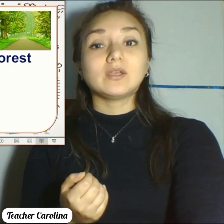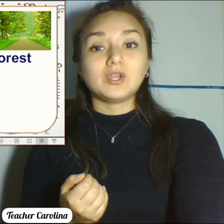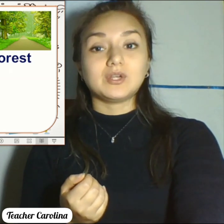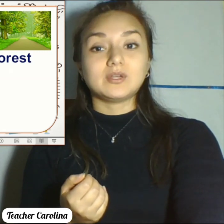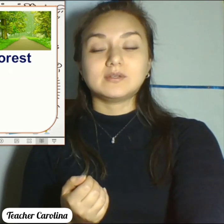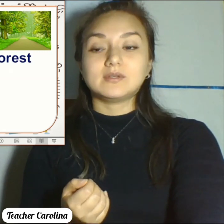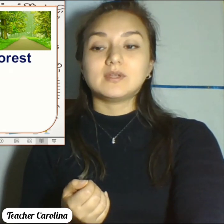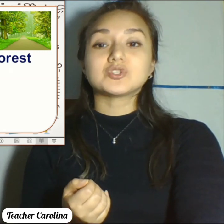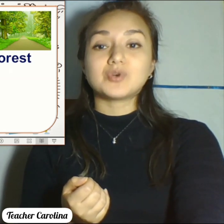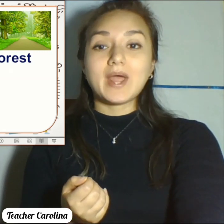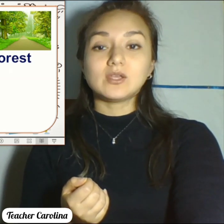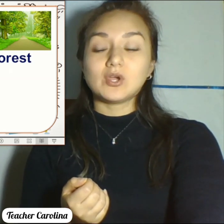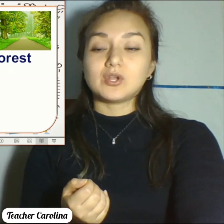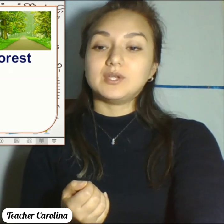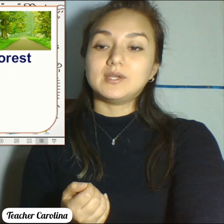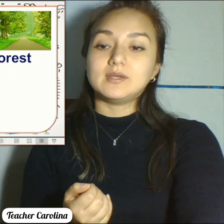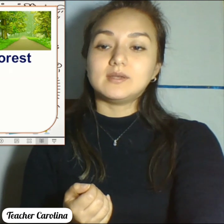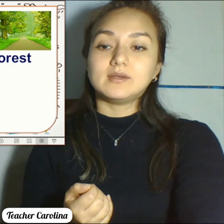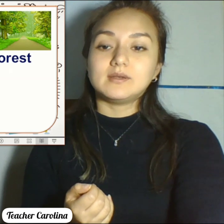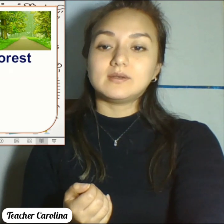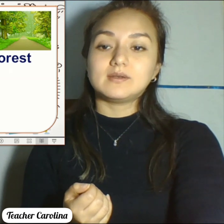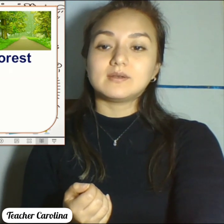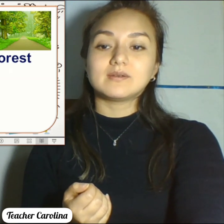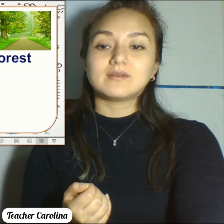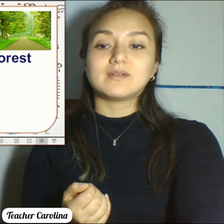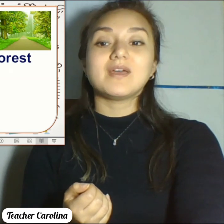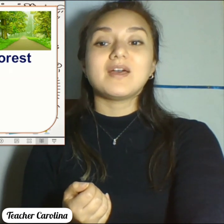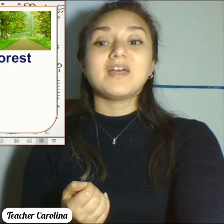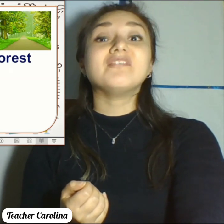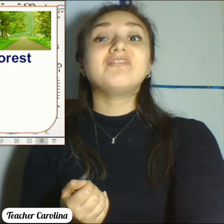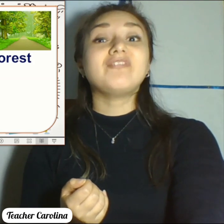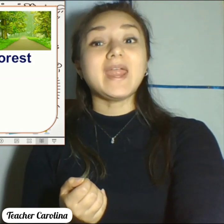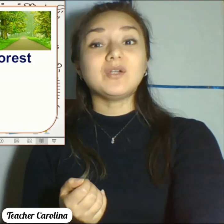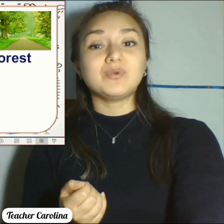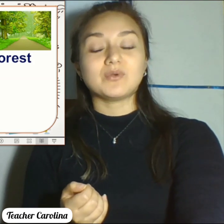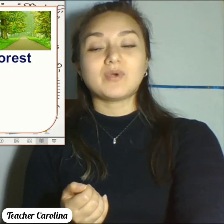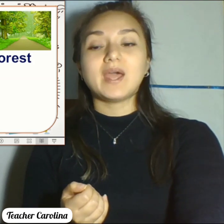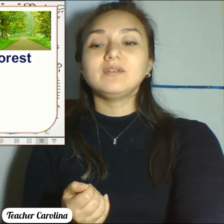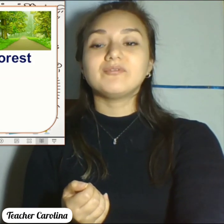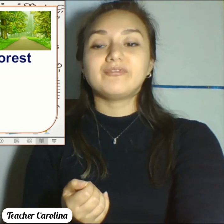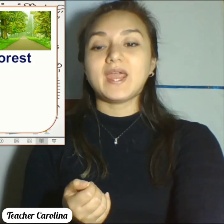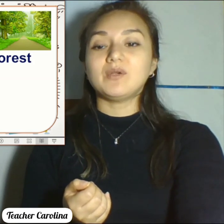Dragon, dragon. The fairy, right? Fairy.